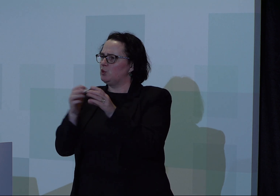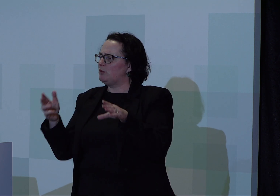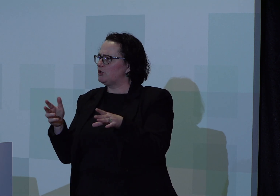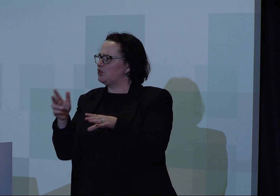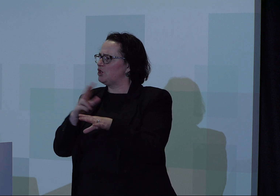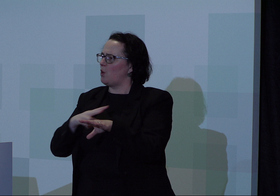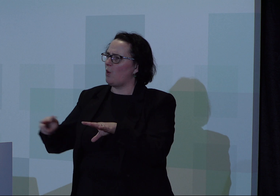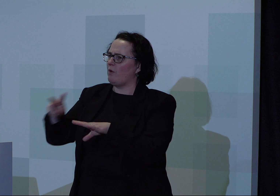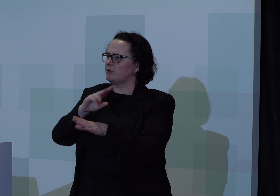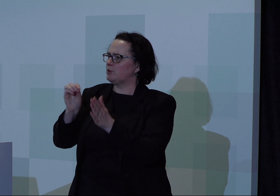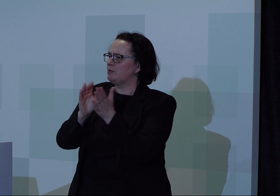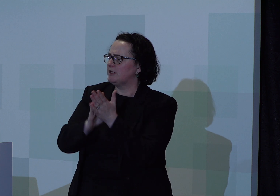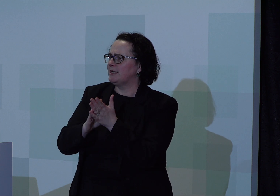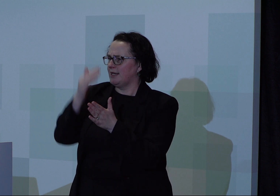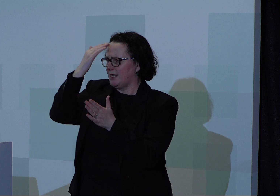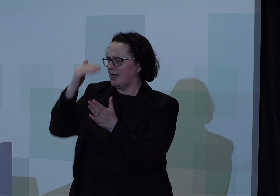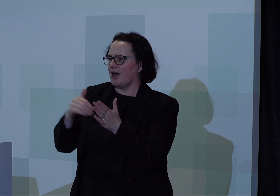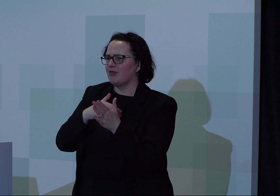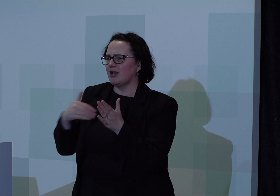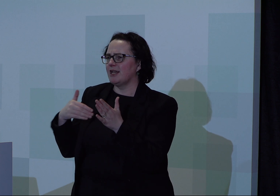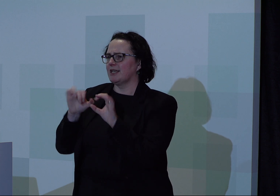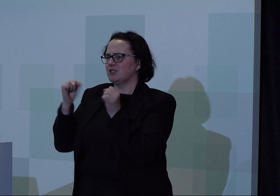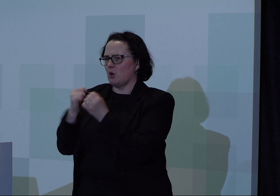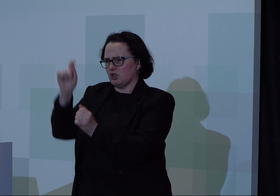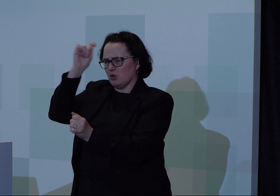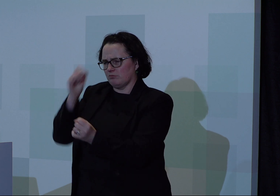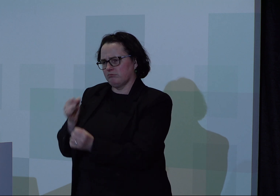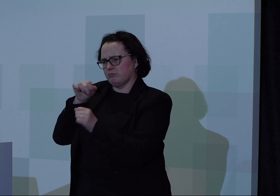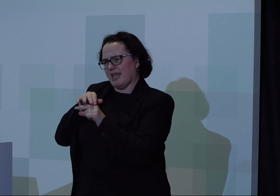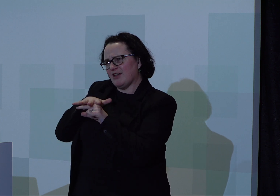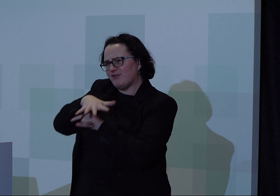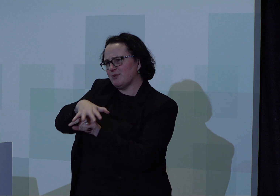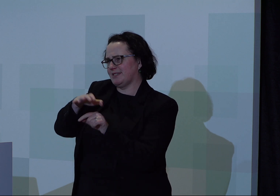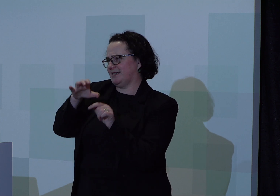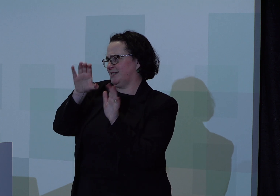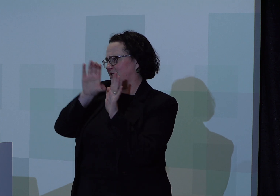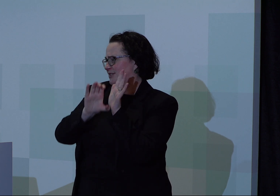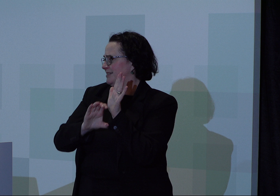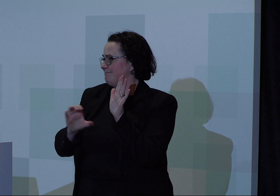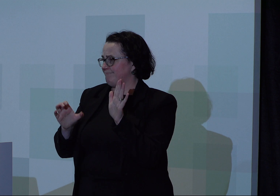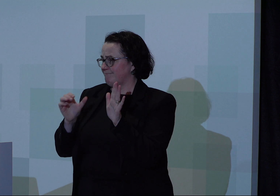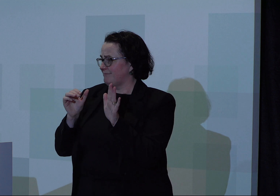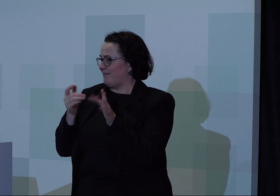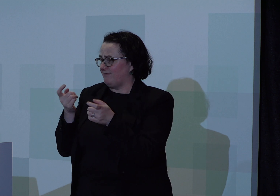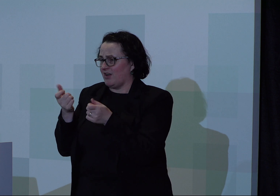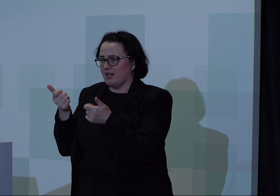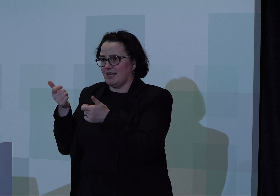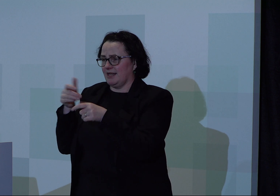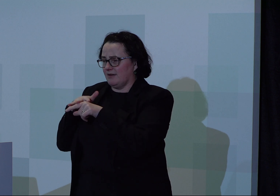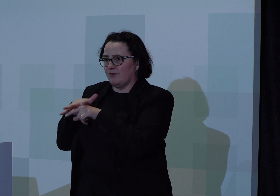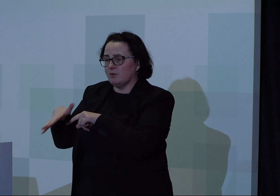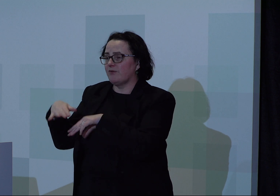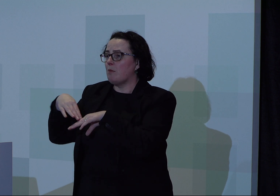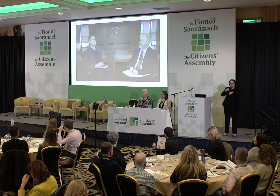which Catholic social thought influenced the Irish Constitution generally. It had no influence, or almost no influence, on much or most